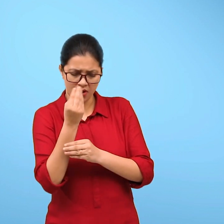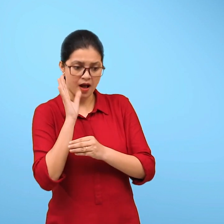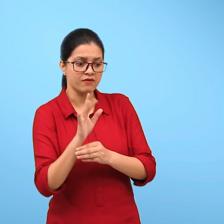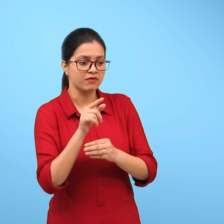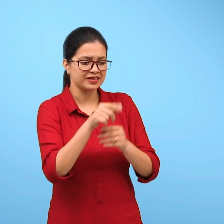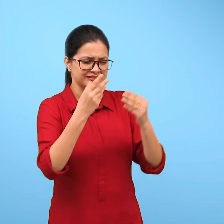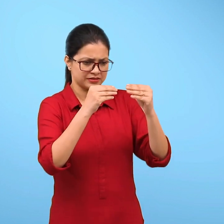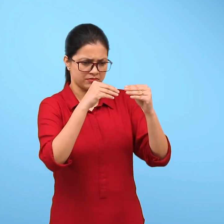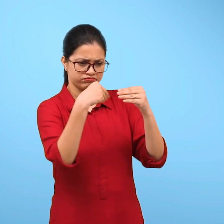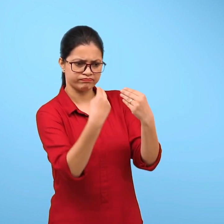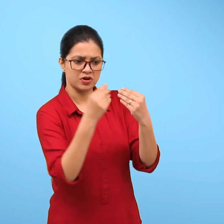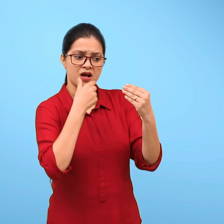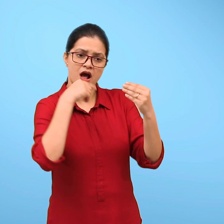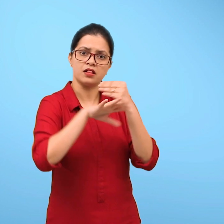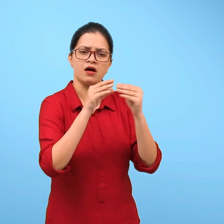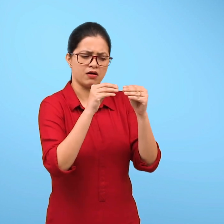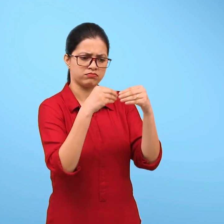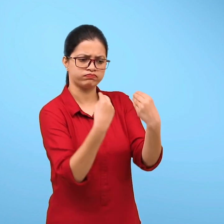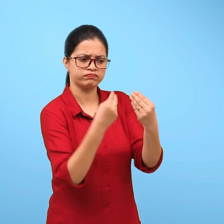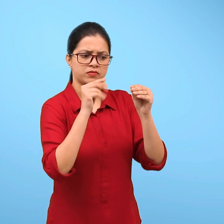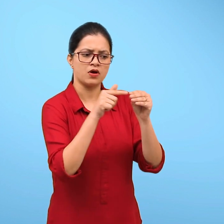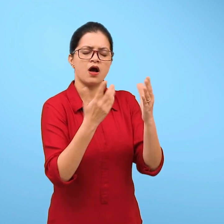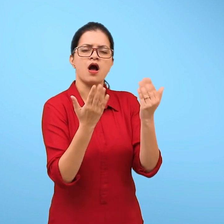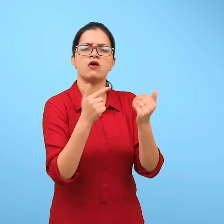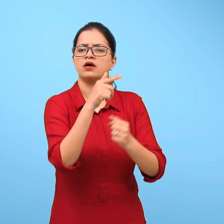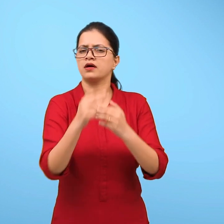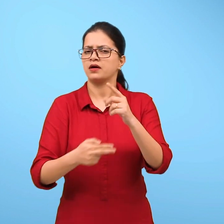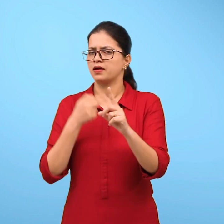and which can be bent. These are called cartilage.